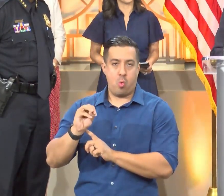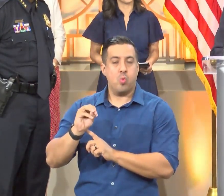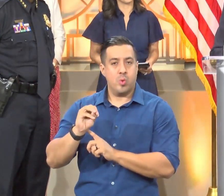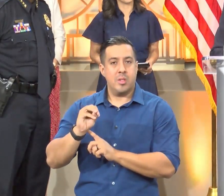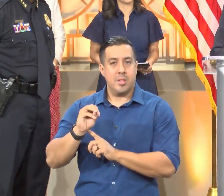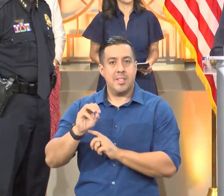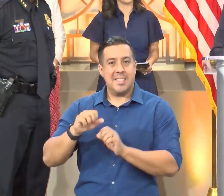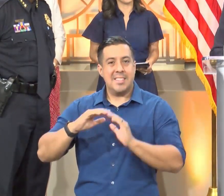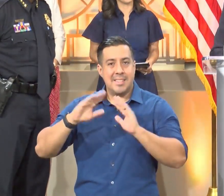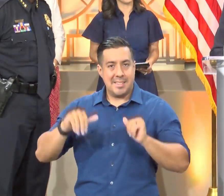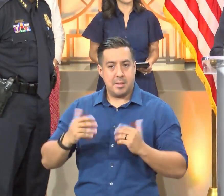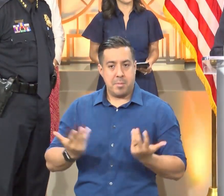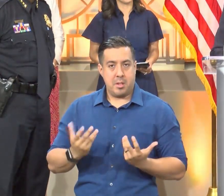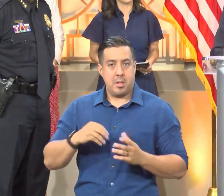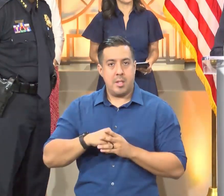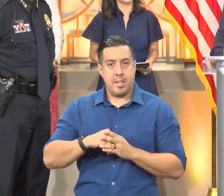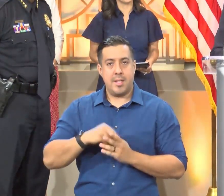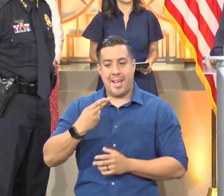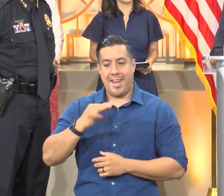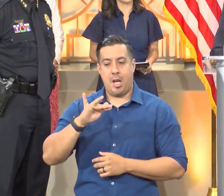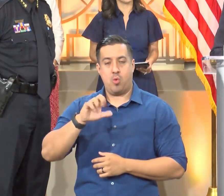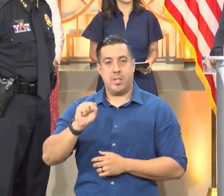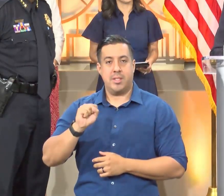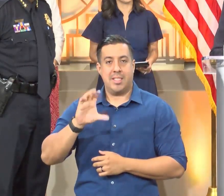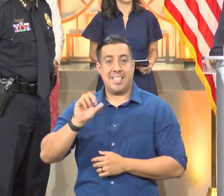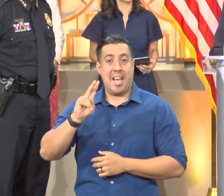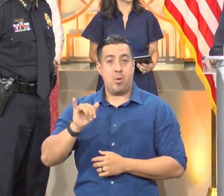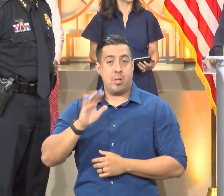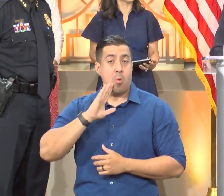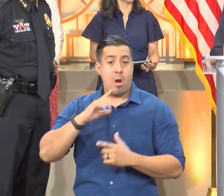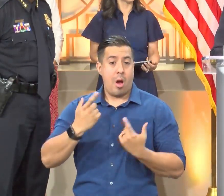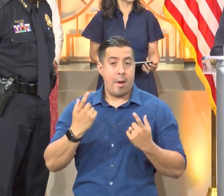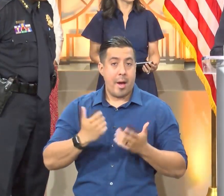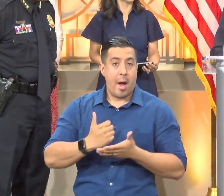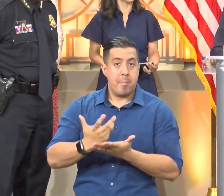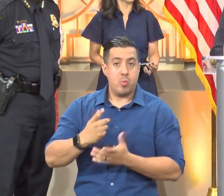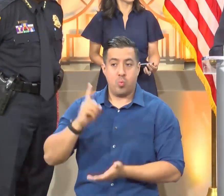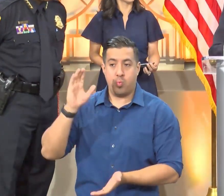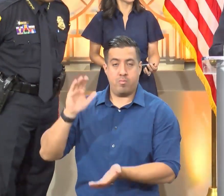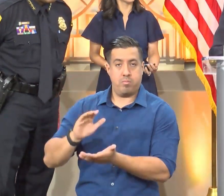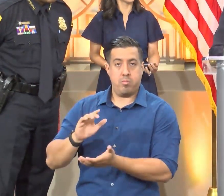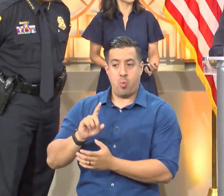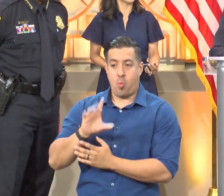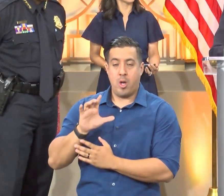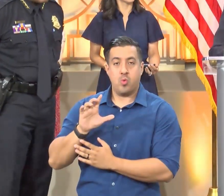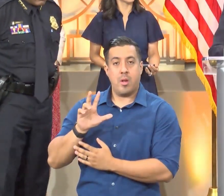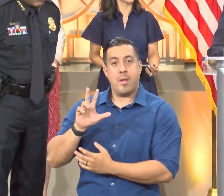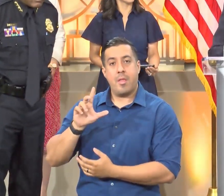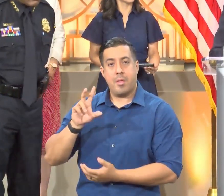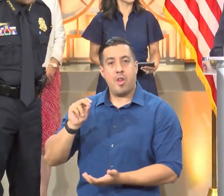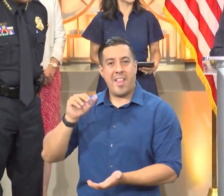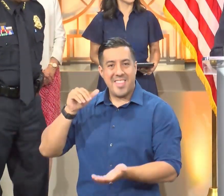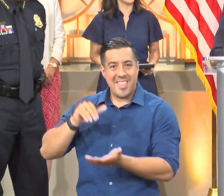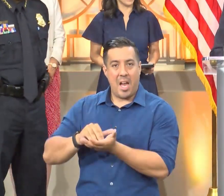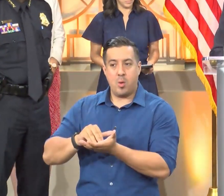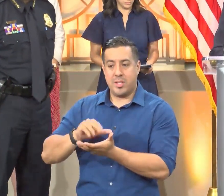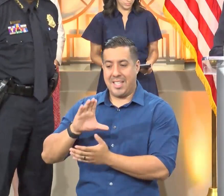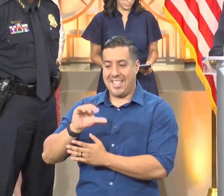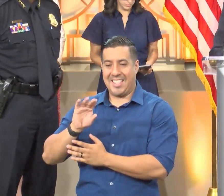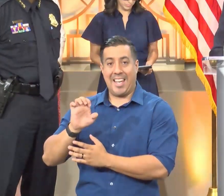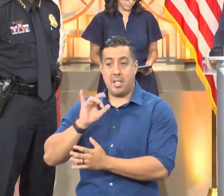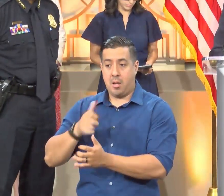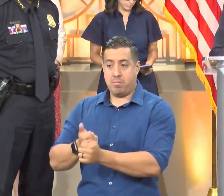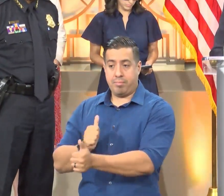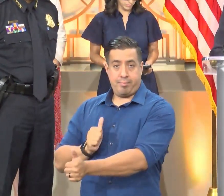ecosystem in Harris County. And that will help to reduce the 100,000 case backlog that exists. And so that